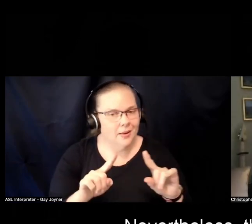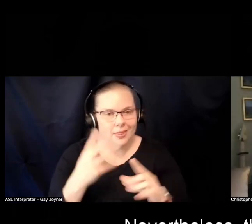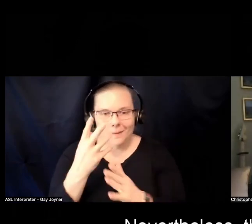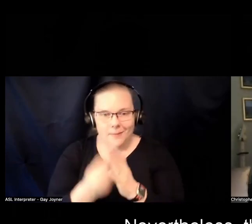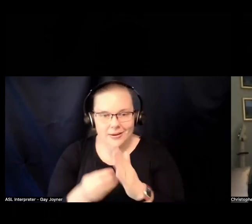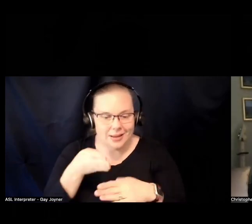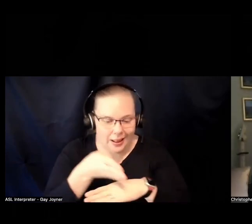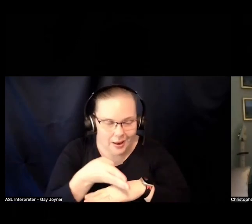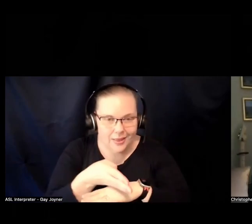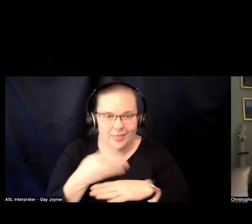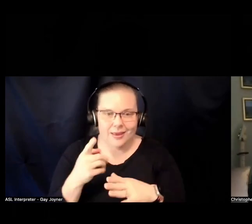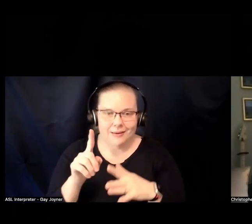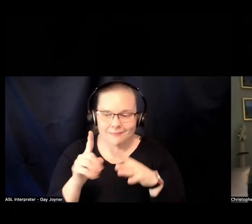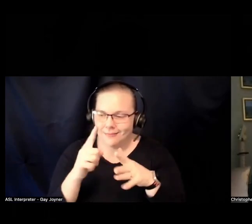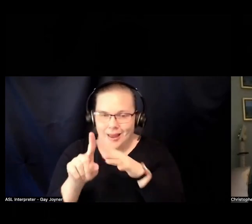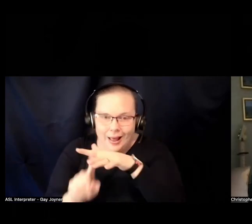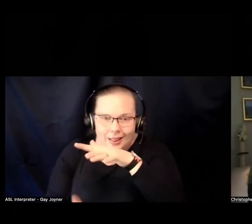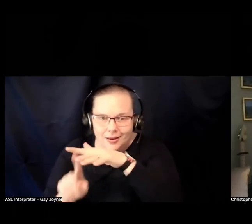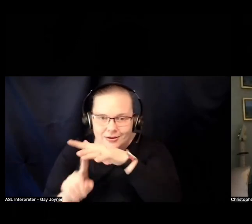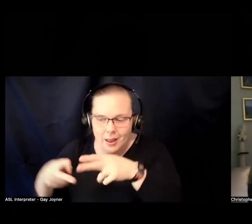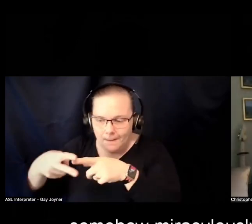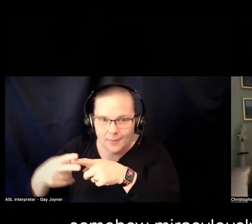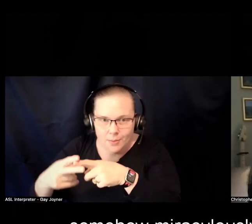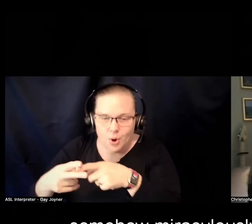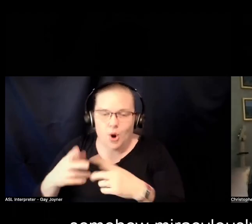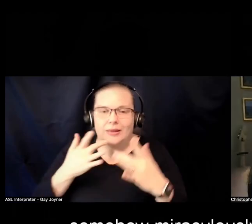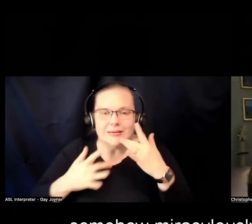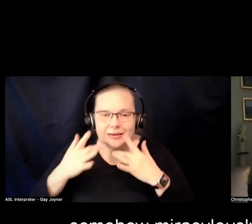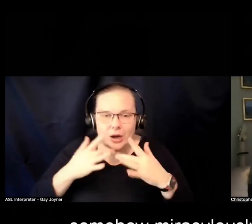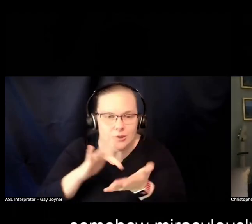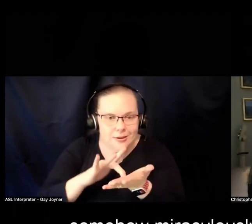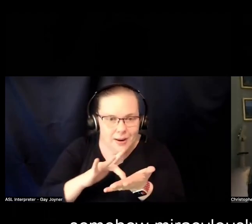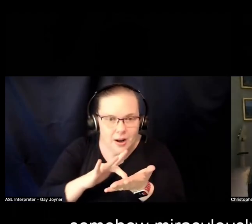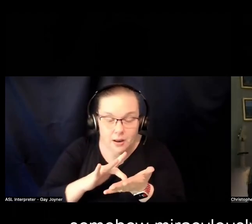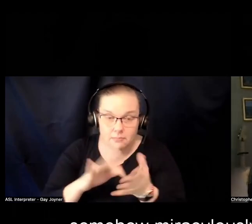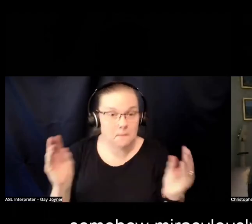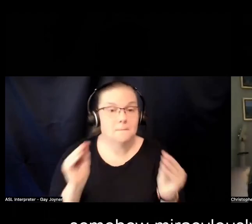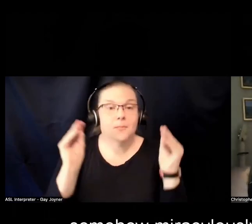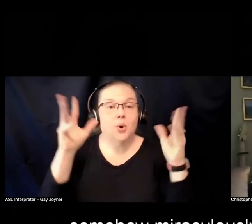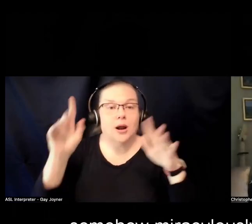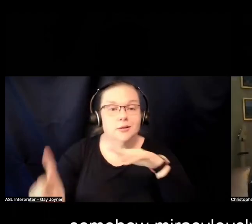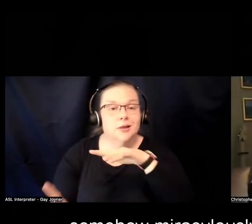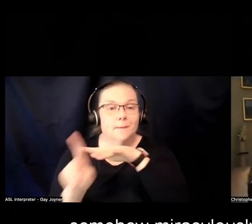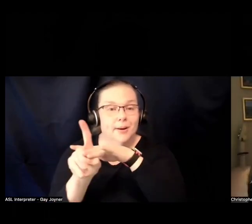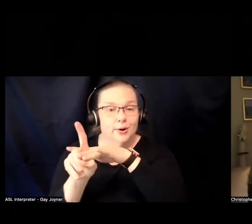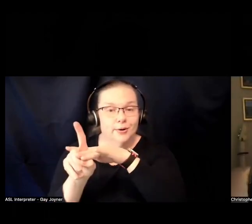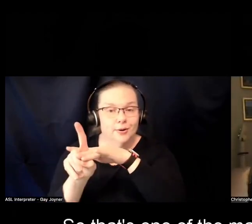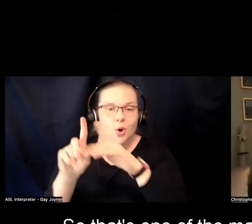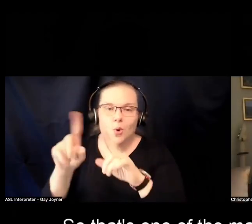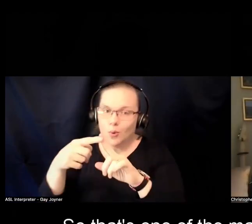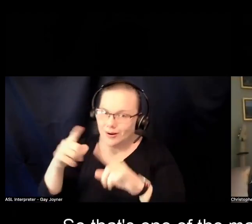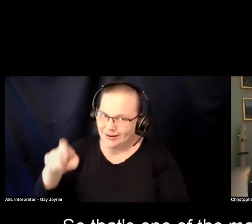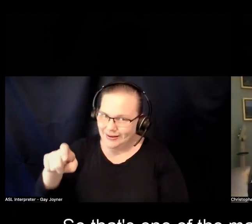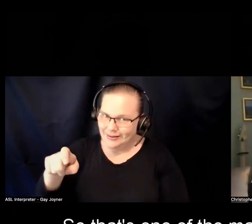the elusive plumbing, or the scarce medical supplies somehow miraculously appeared when needed.